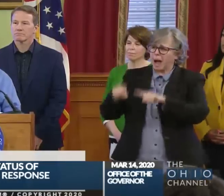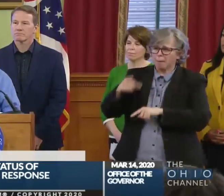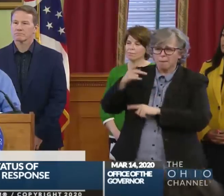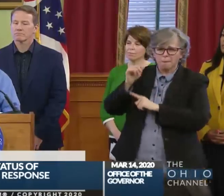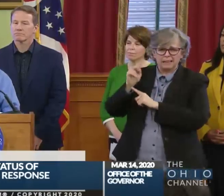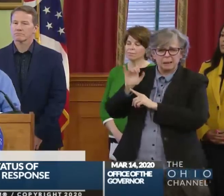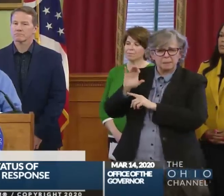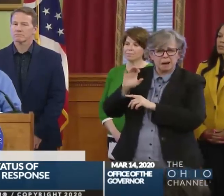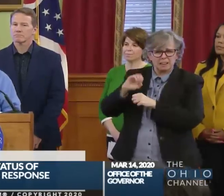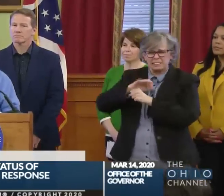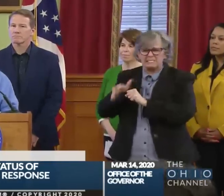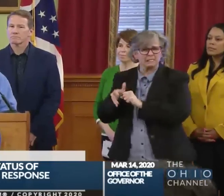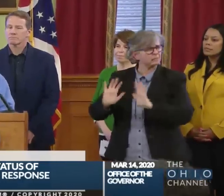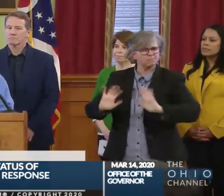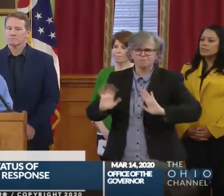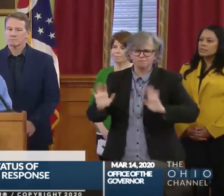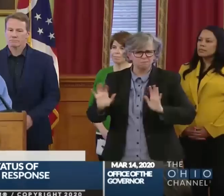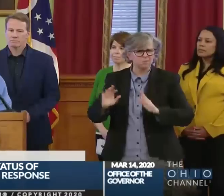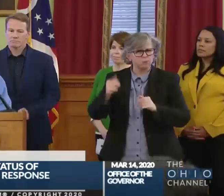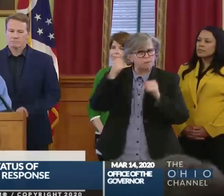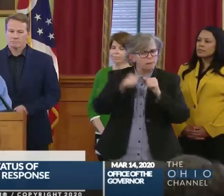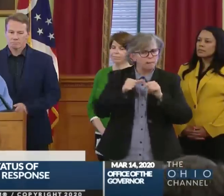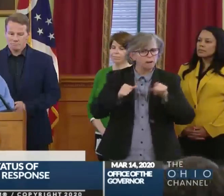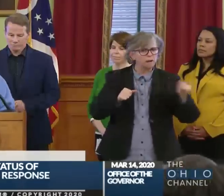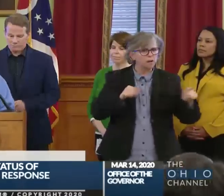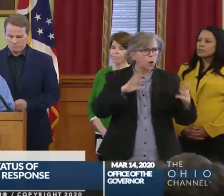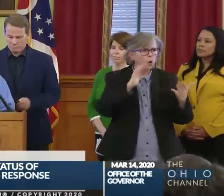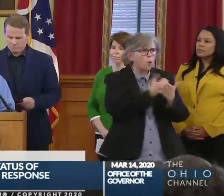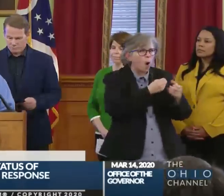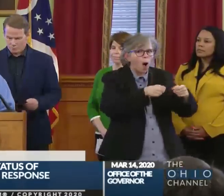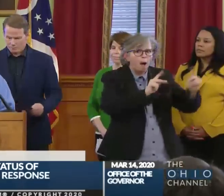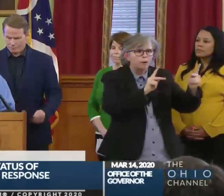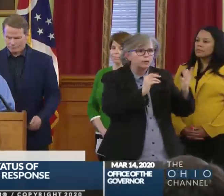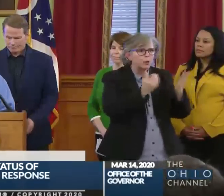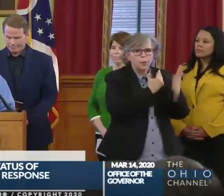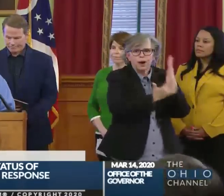these techniques, some of this